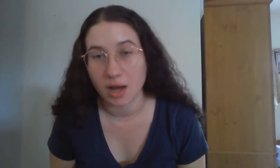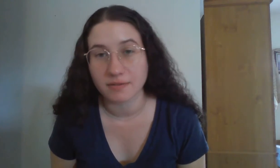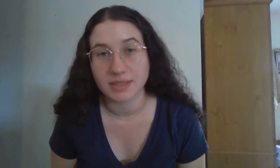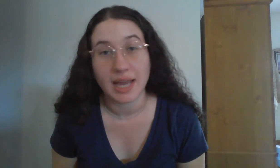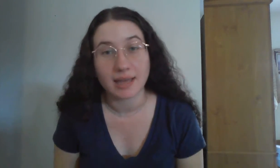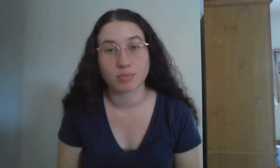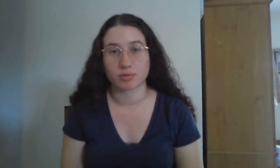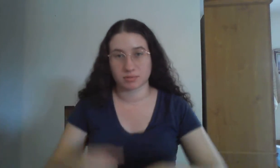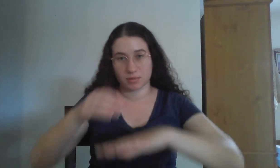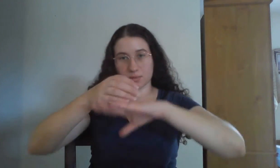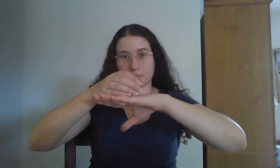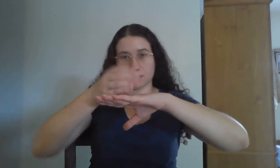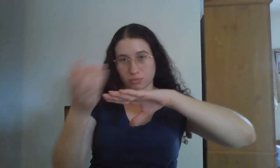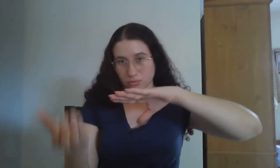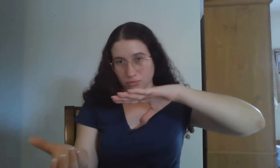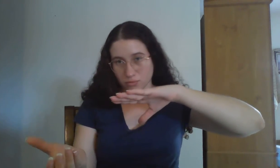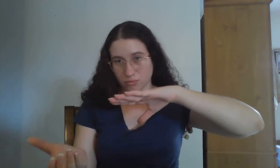off a table.